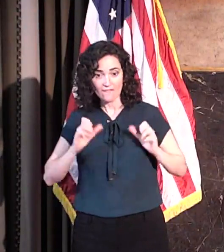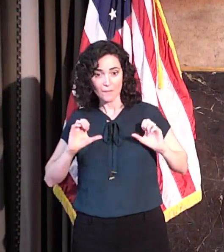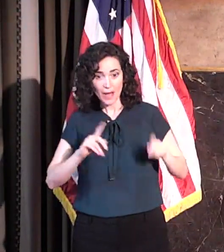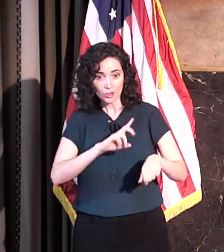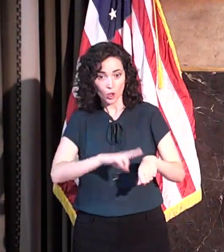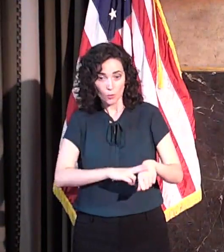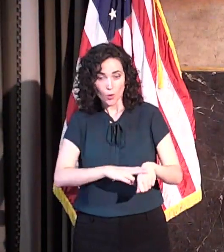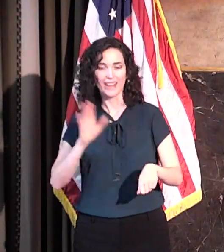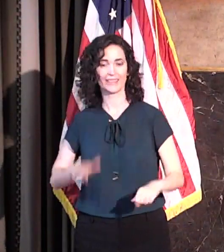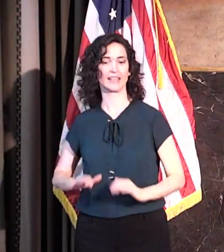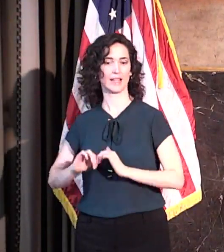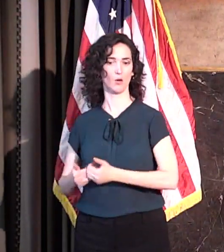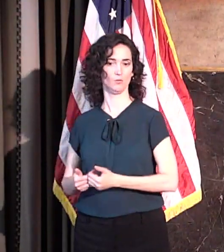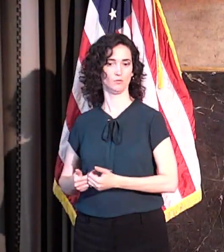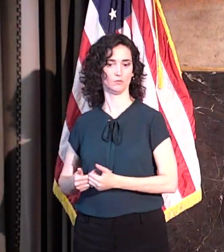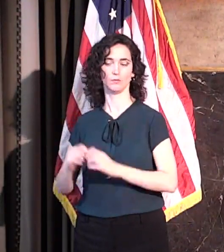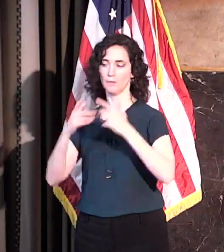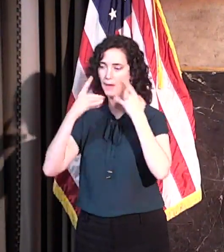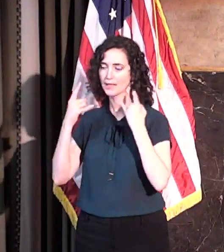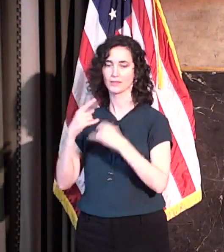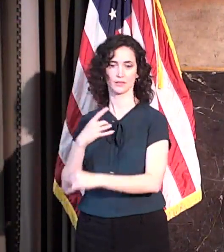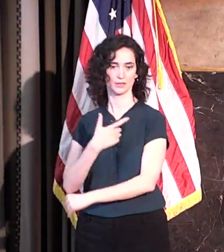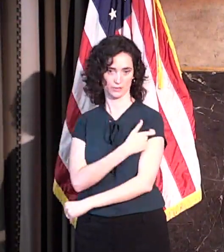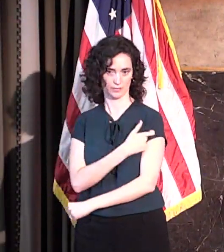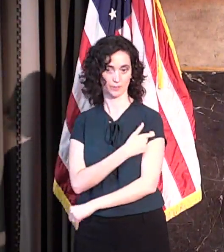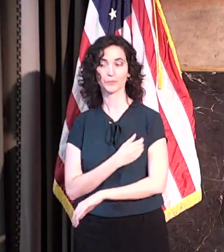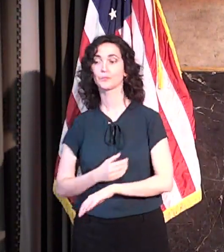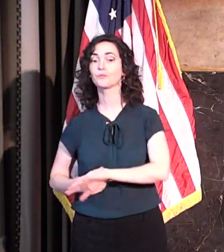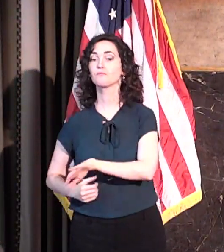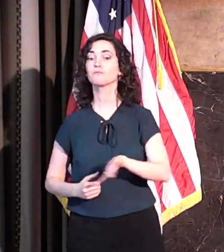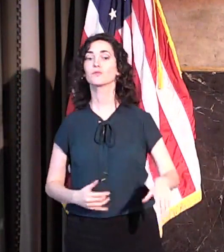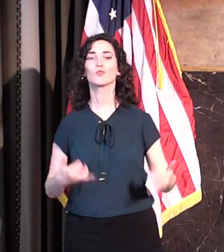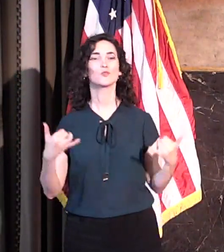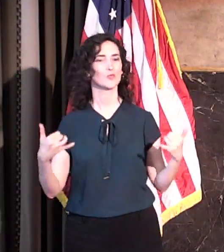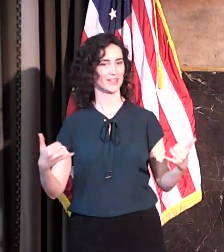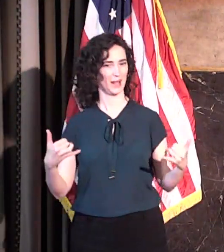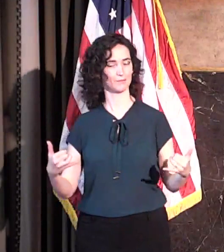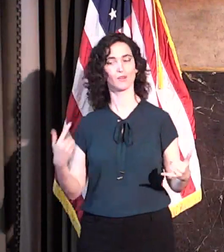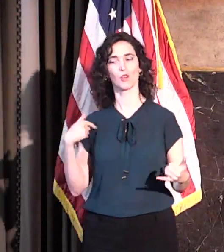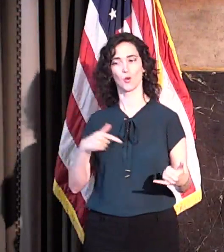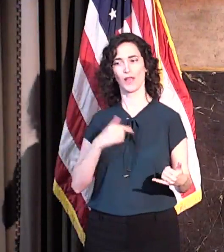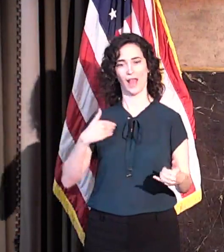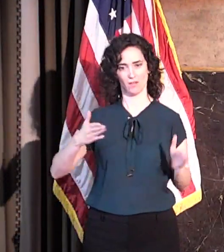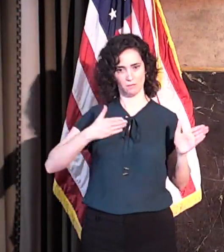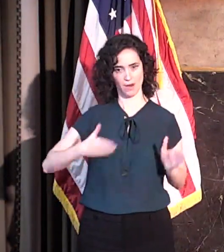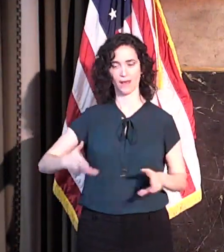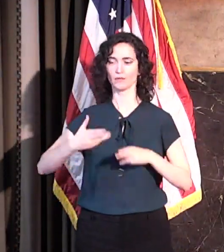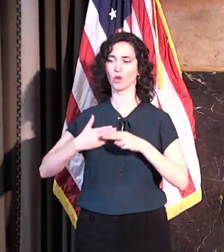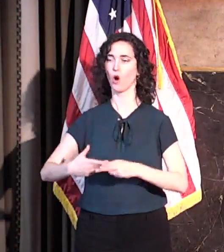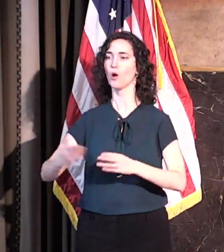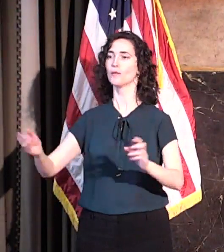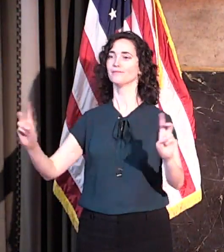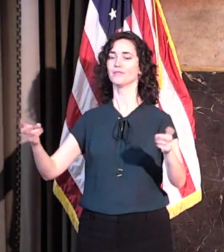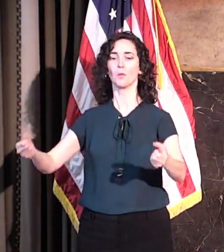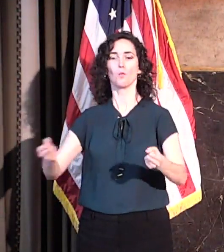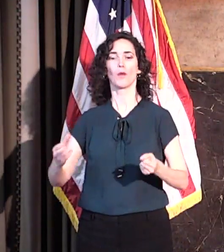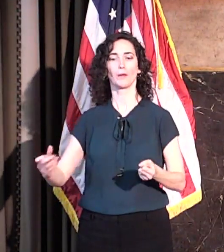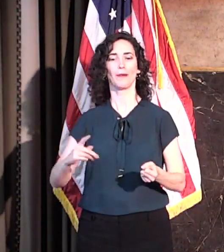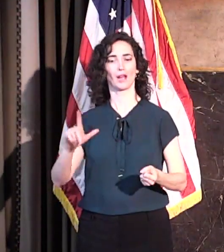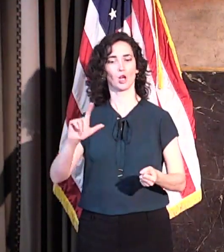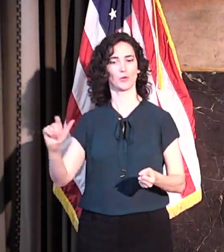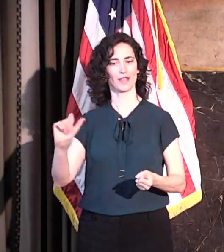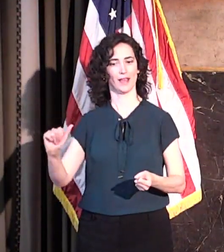we are excited to announce a new vaccine hotline as part of our Bring Back Louisiana campaign. It can be used